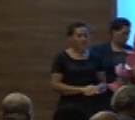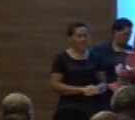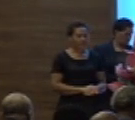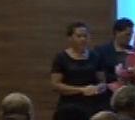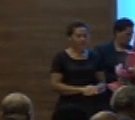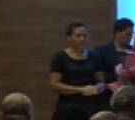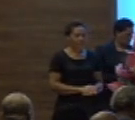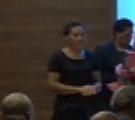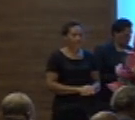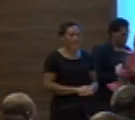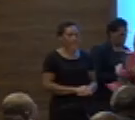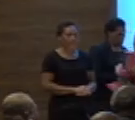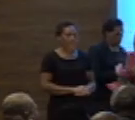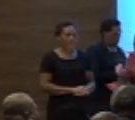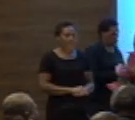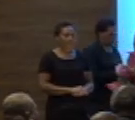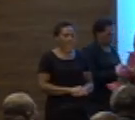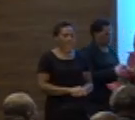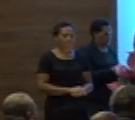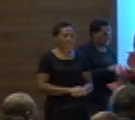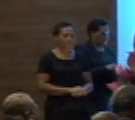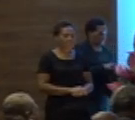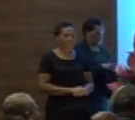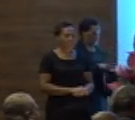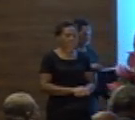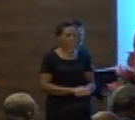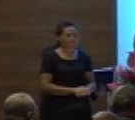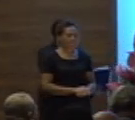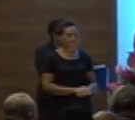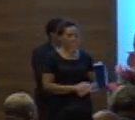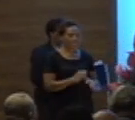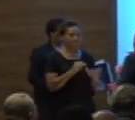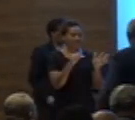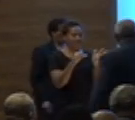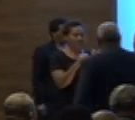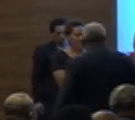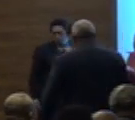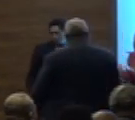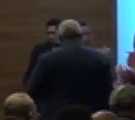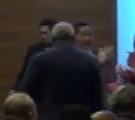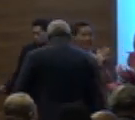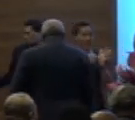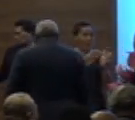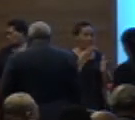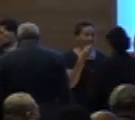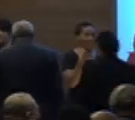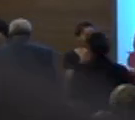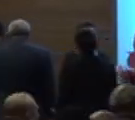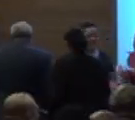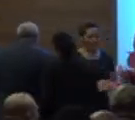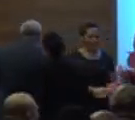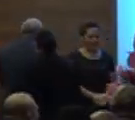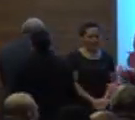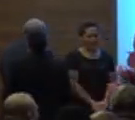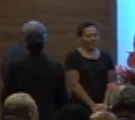Strategic Plan for National Policing and Communications 2025 to 2030.